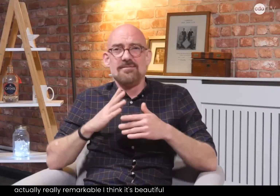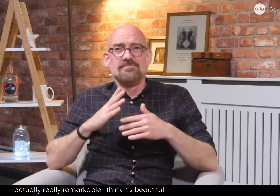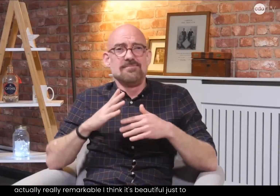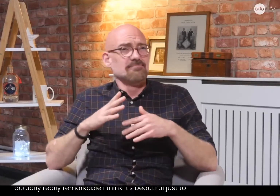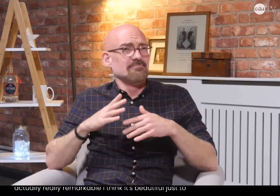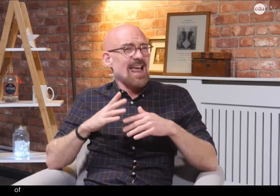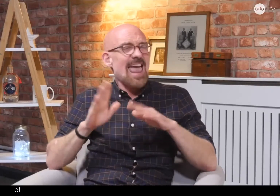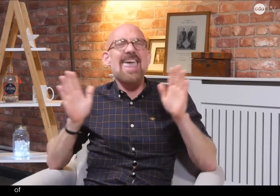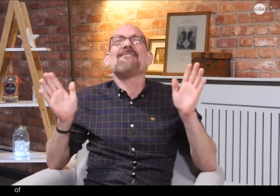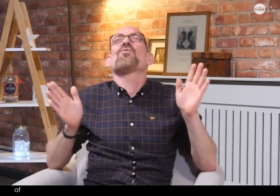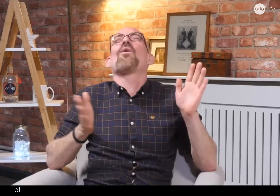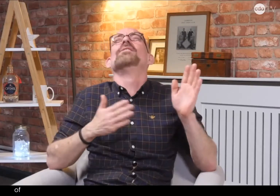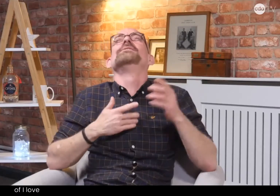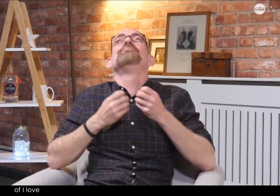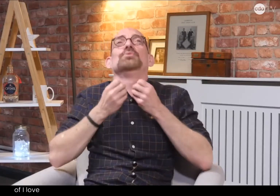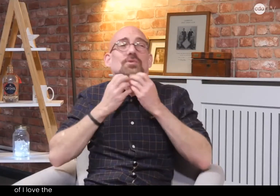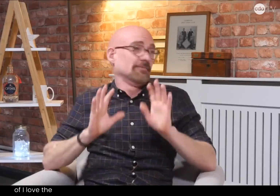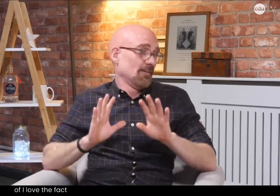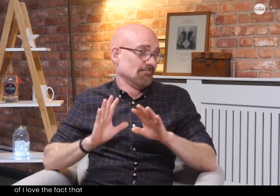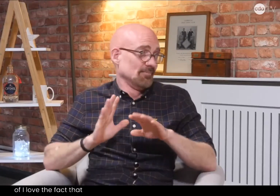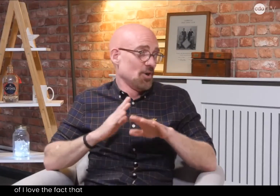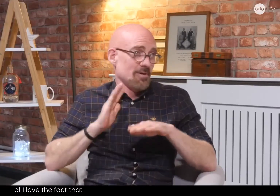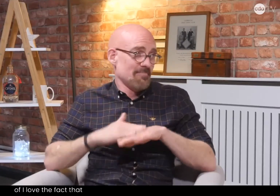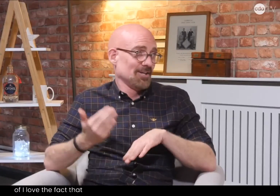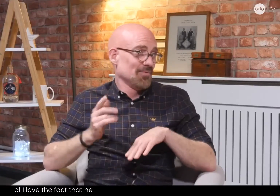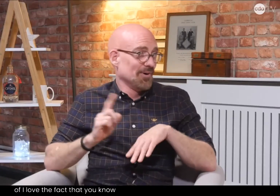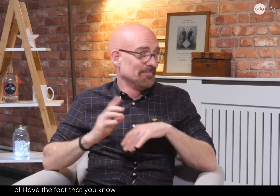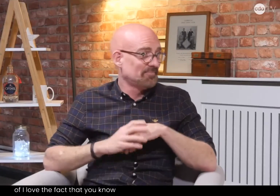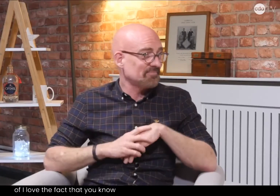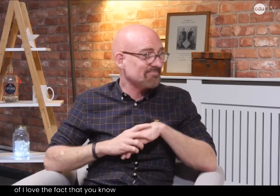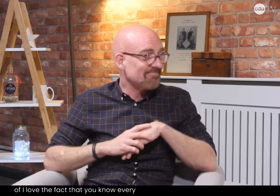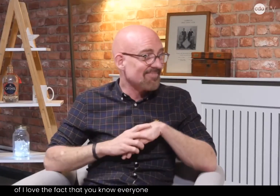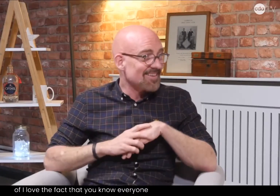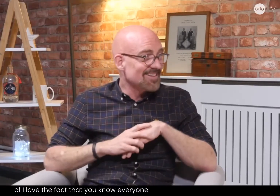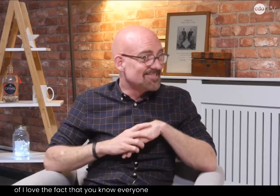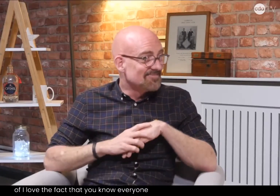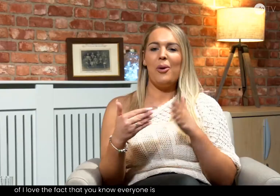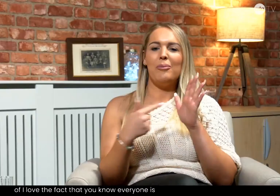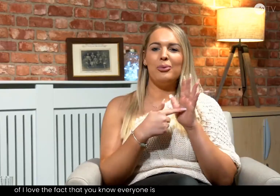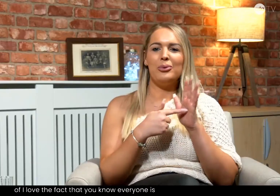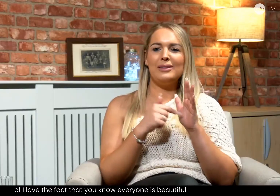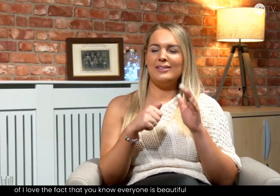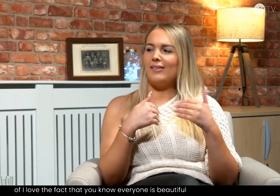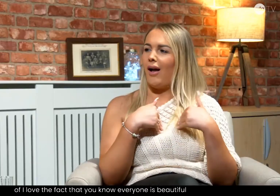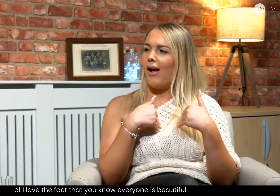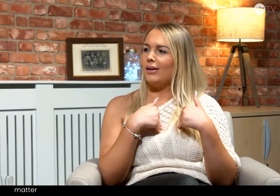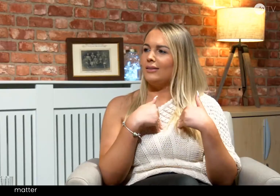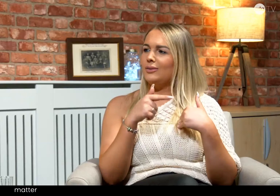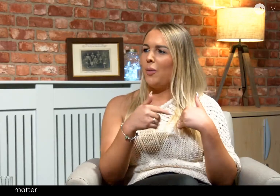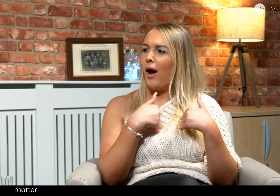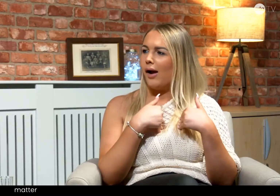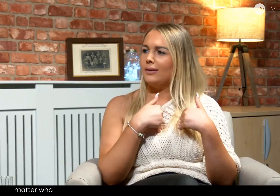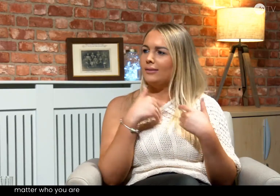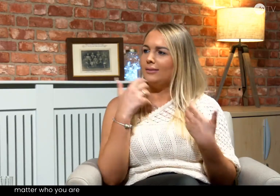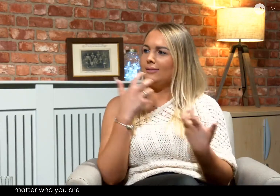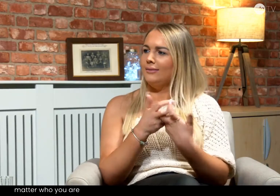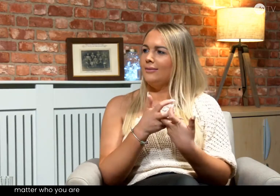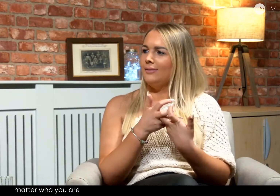the fact that, you know, everyone is beautiful no matter who you are. Yeah, it's the heart